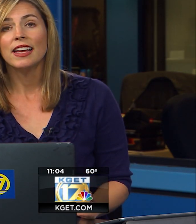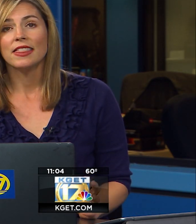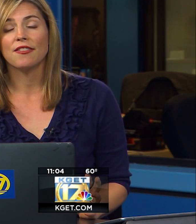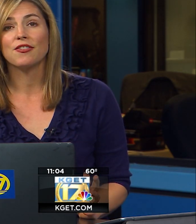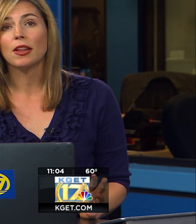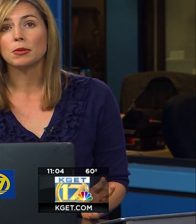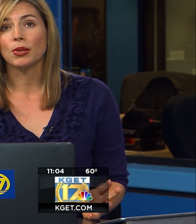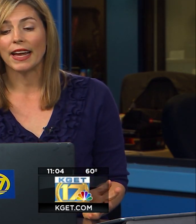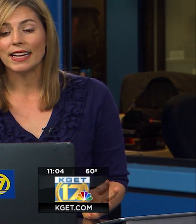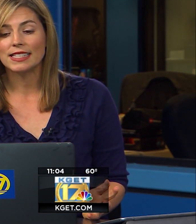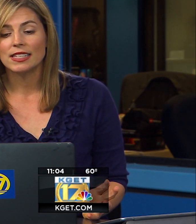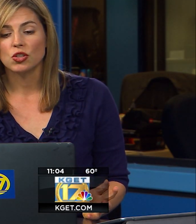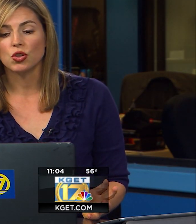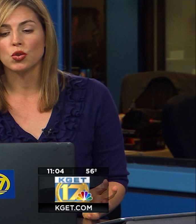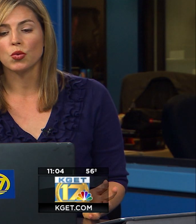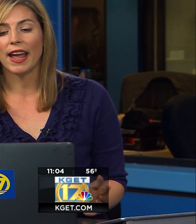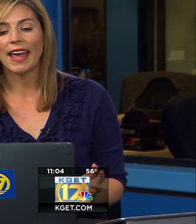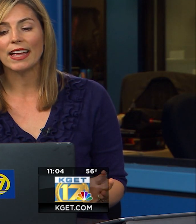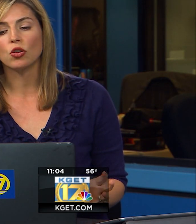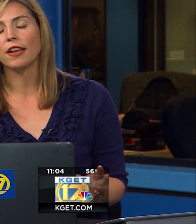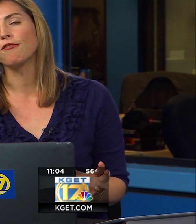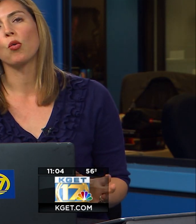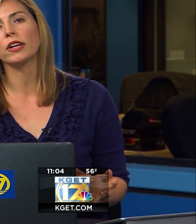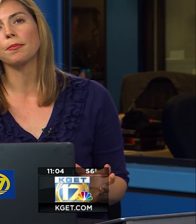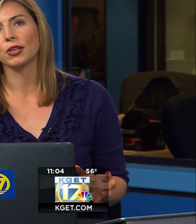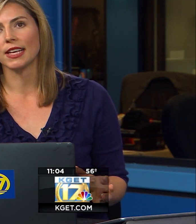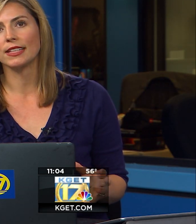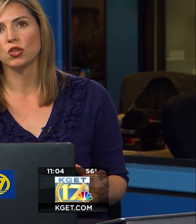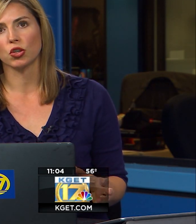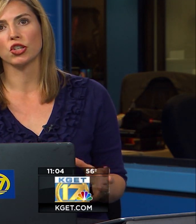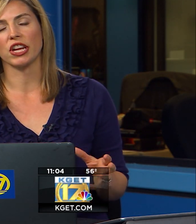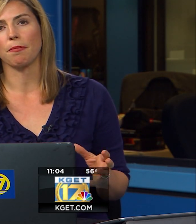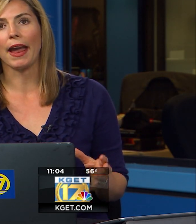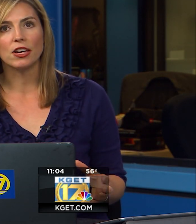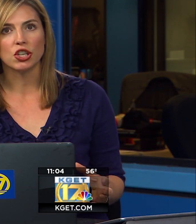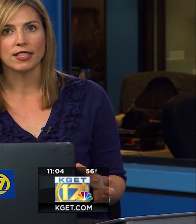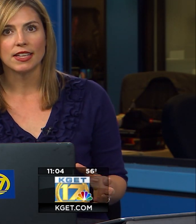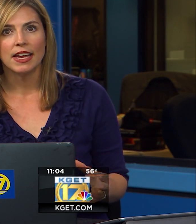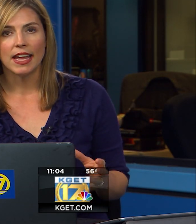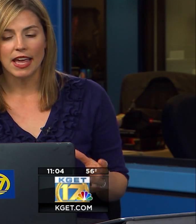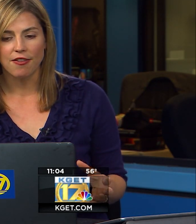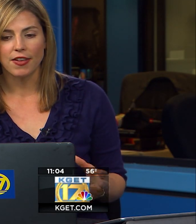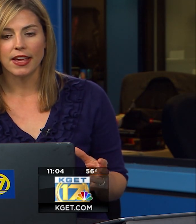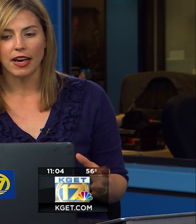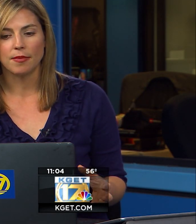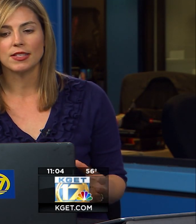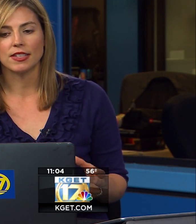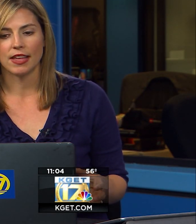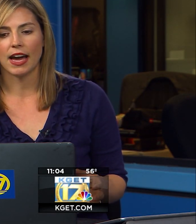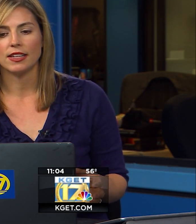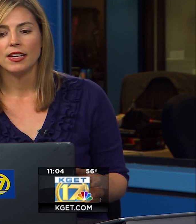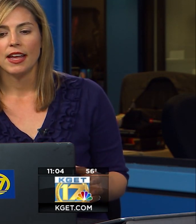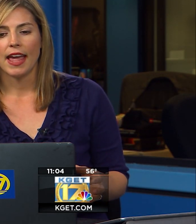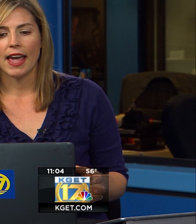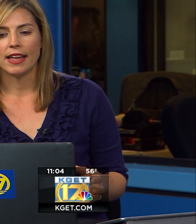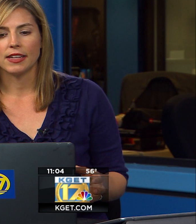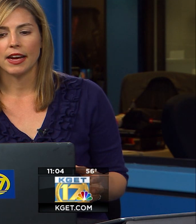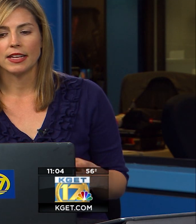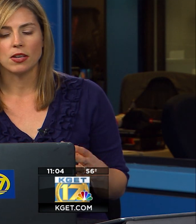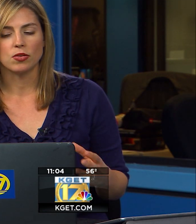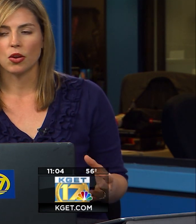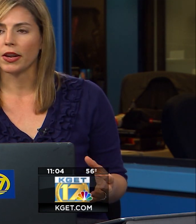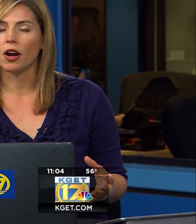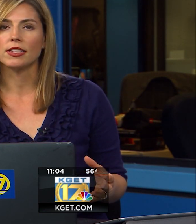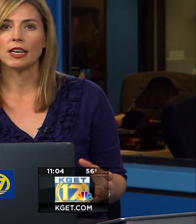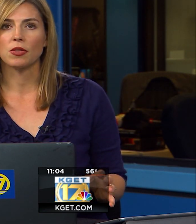Judd, they've developed plans to handle a 40% surge in patients if it comes to that. And